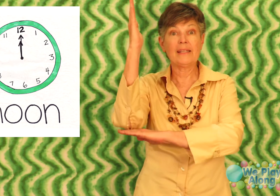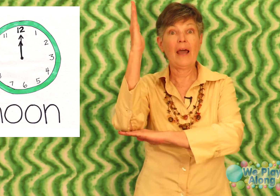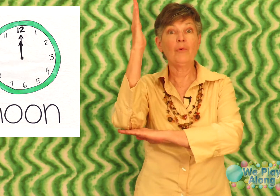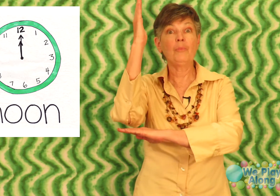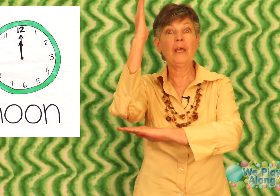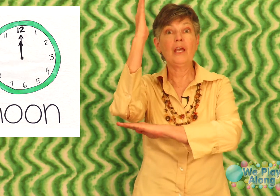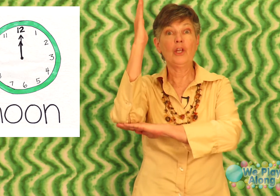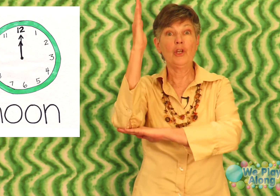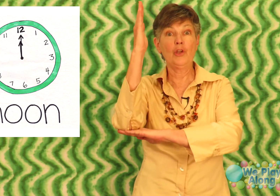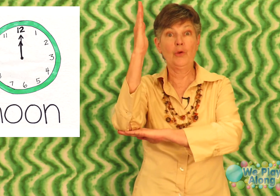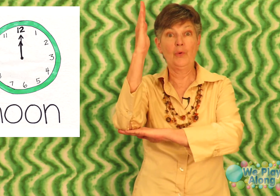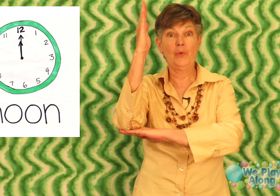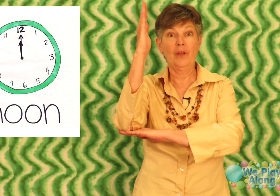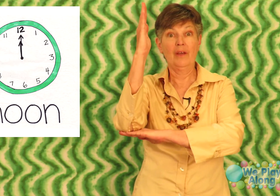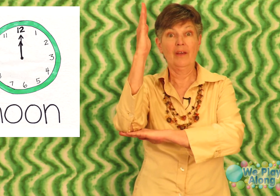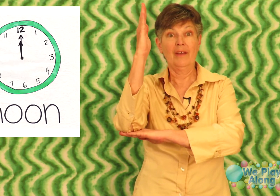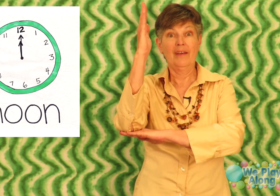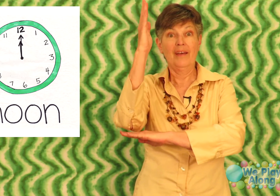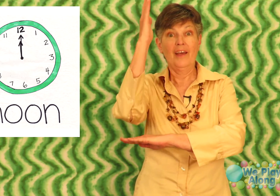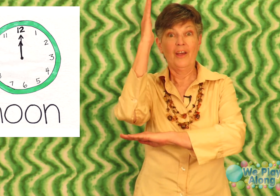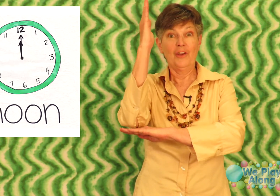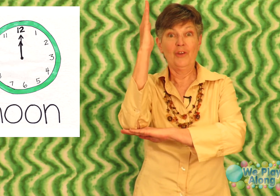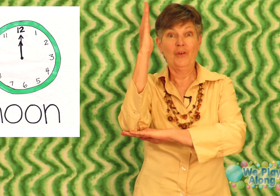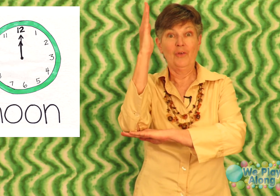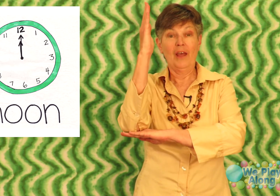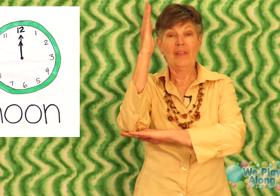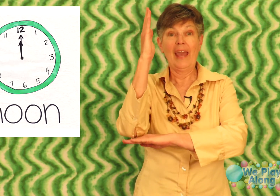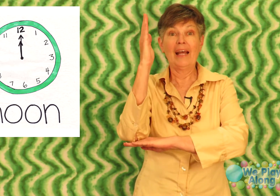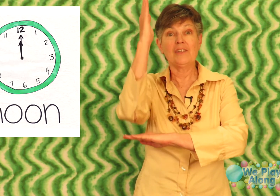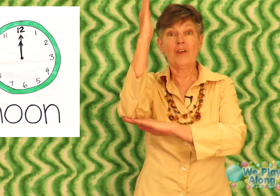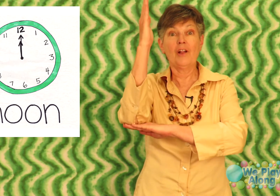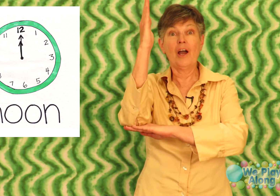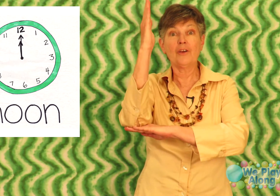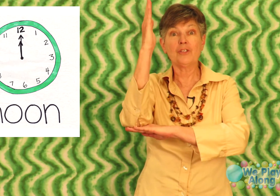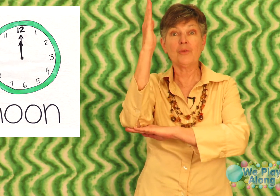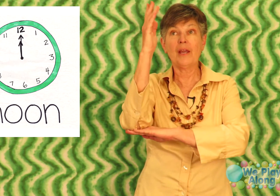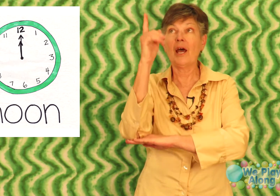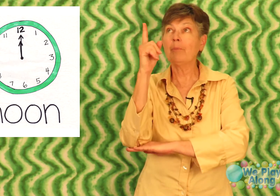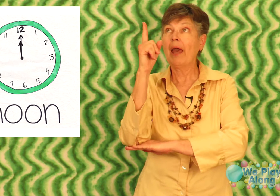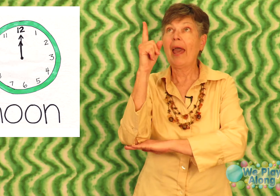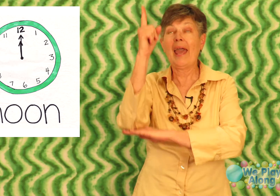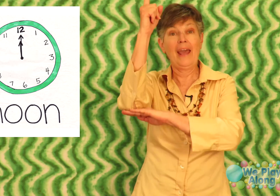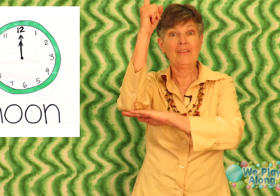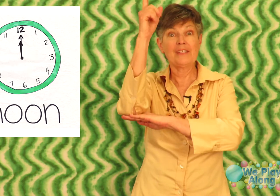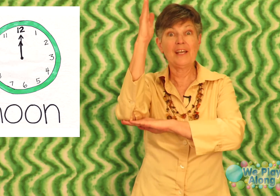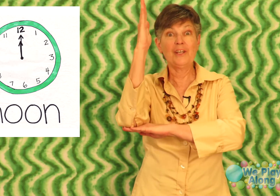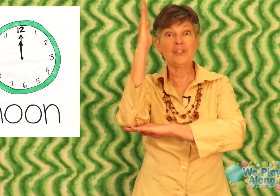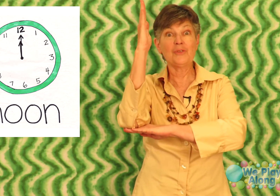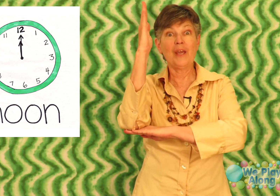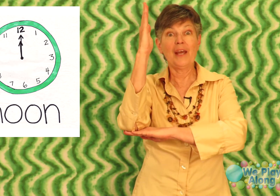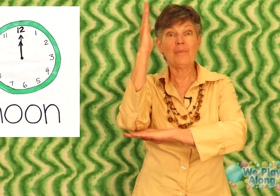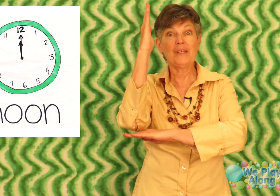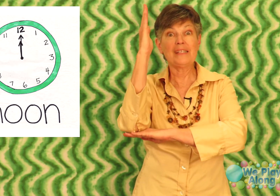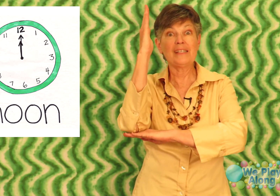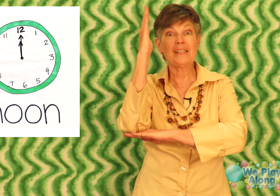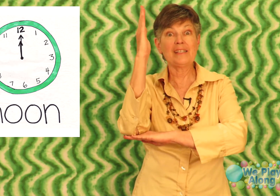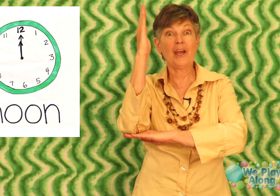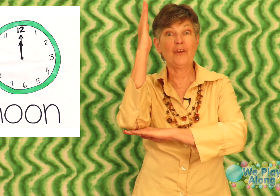that would be noon. Noon. The hands of the clock are straight up and the sun is straight up. This is a sign